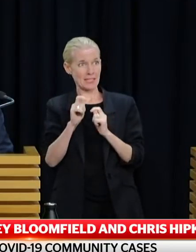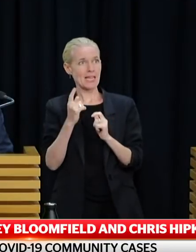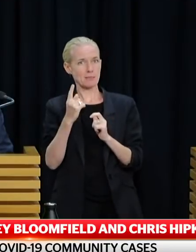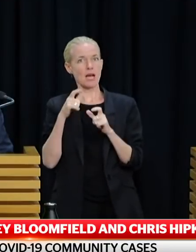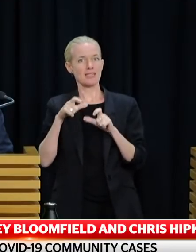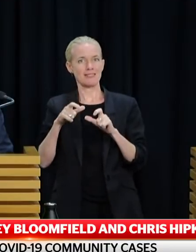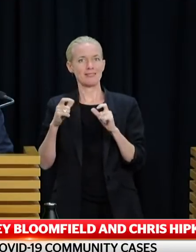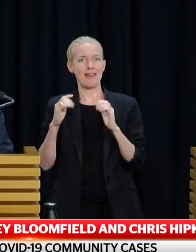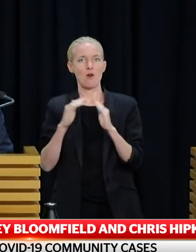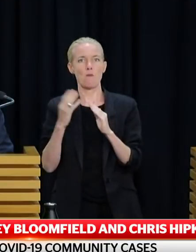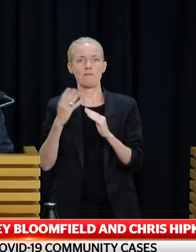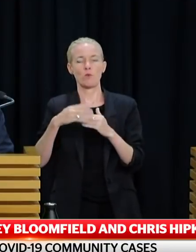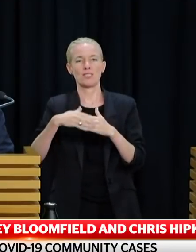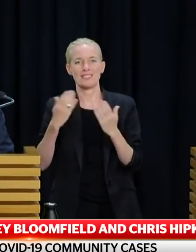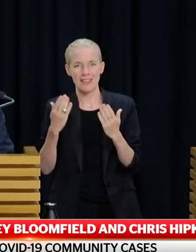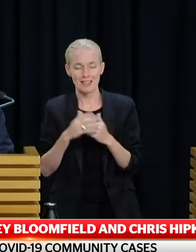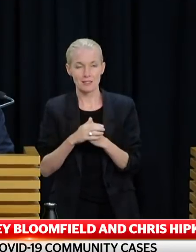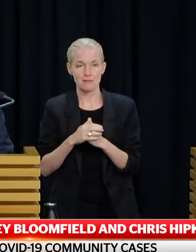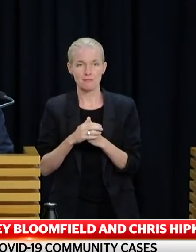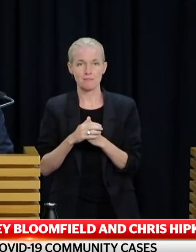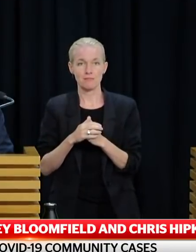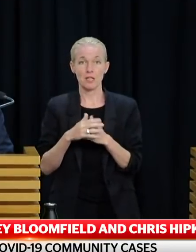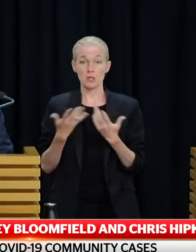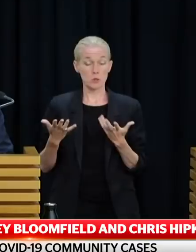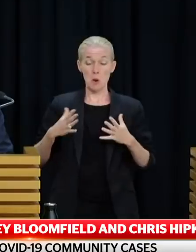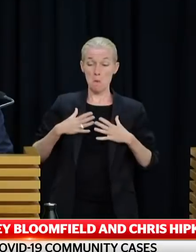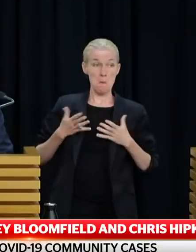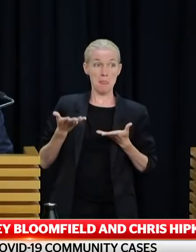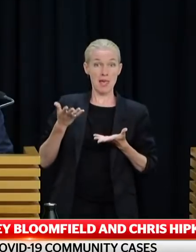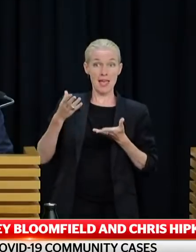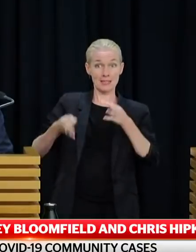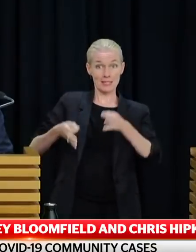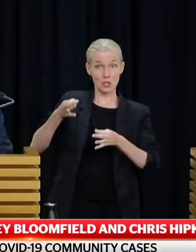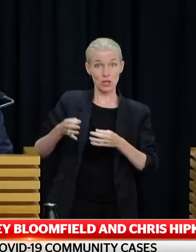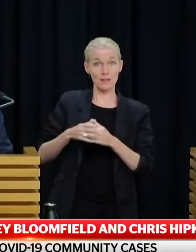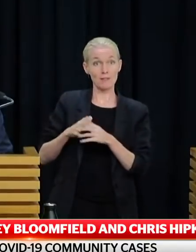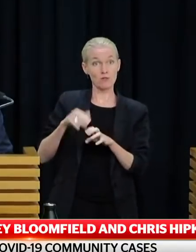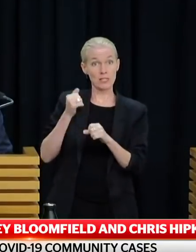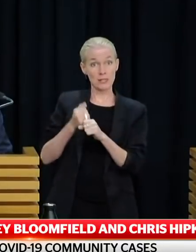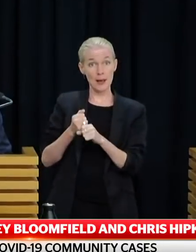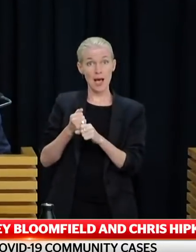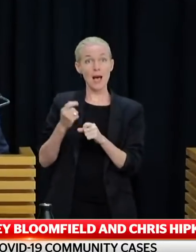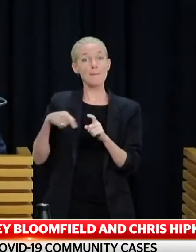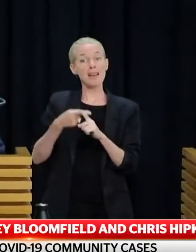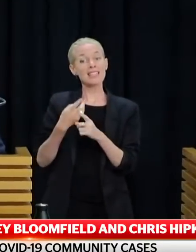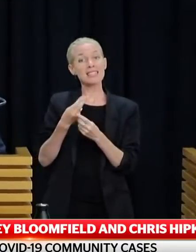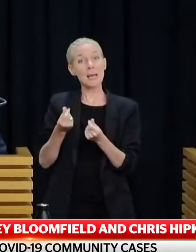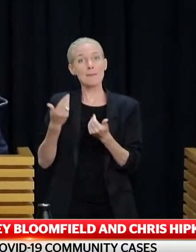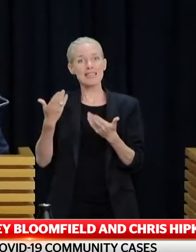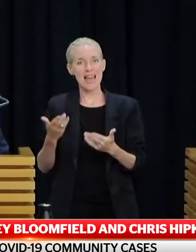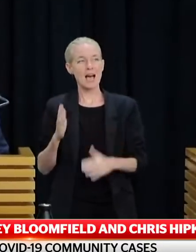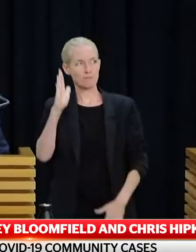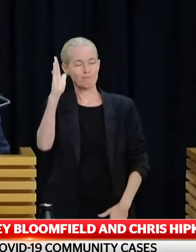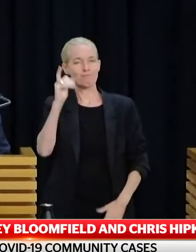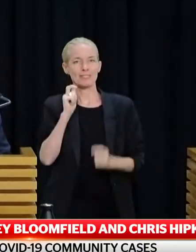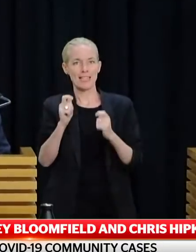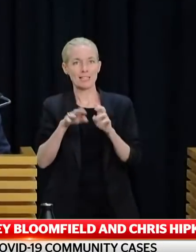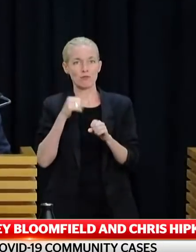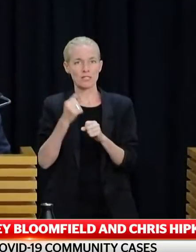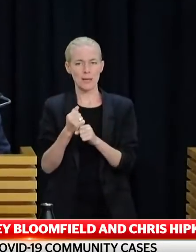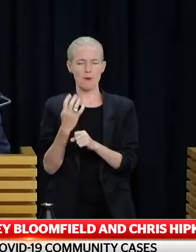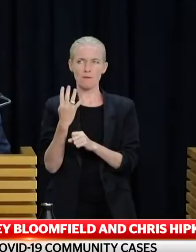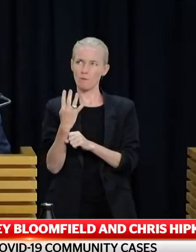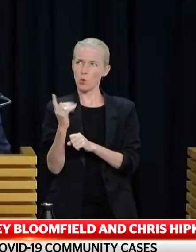And for example, there are 5 who haven't had a test yet, 4 who are being tested today. Were there any visits, or was it only